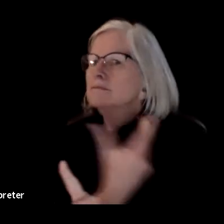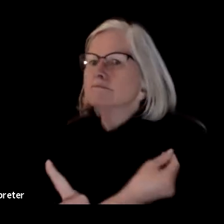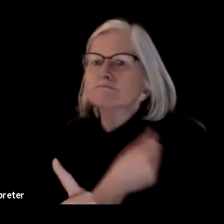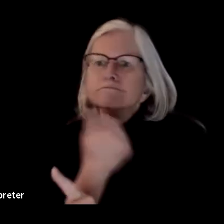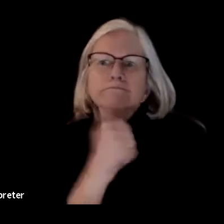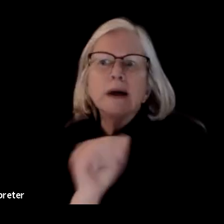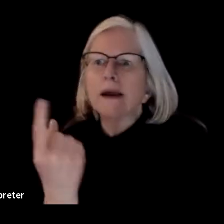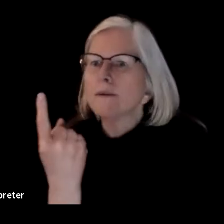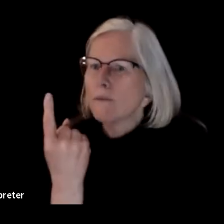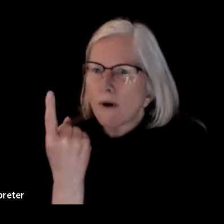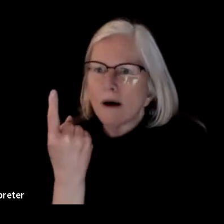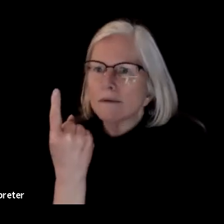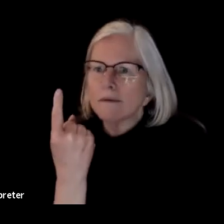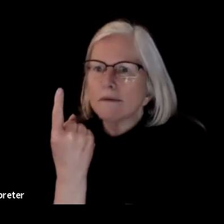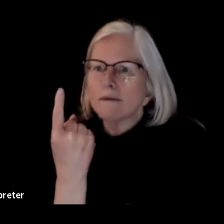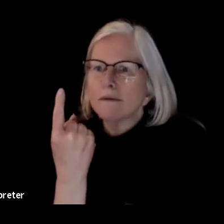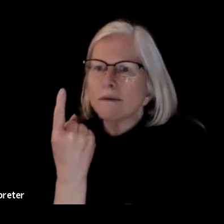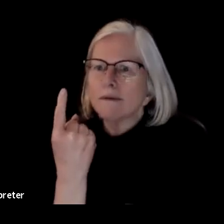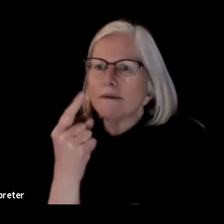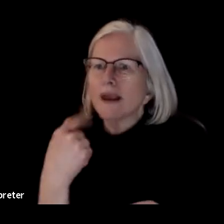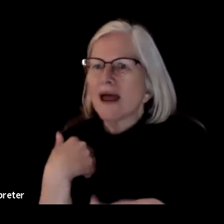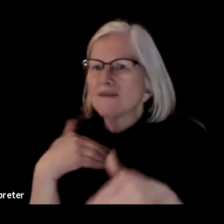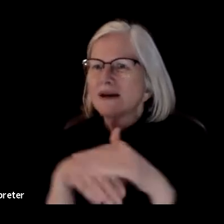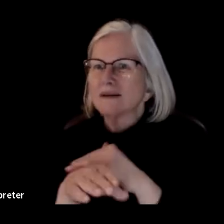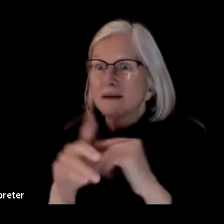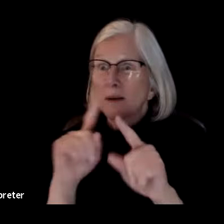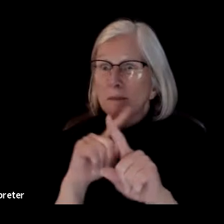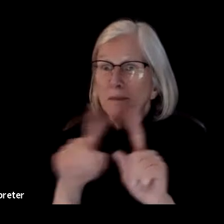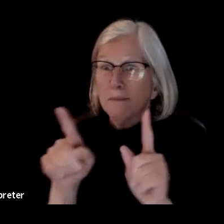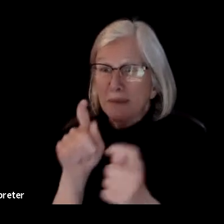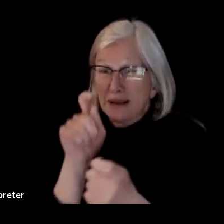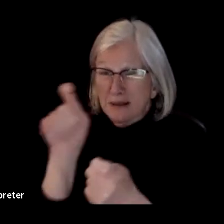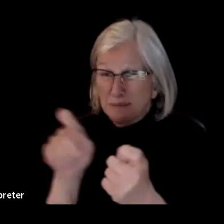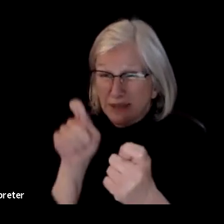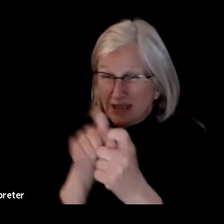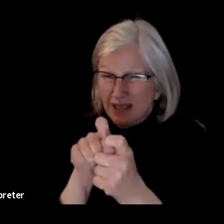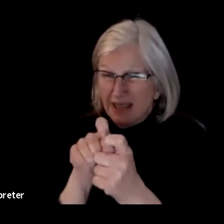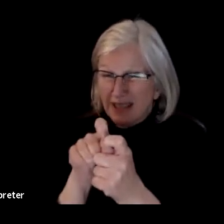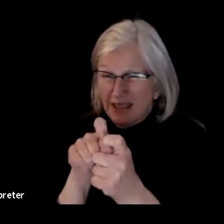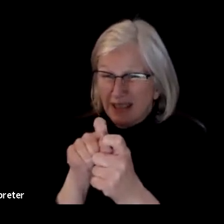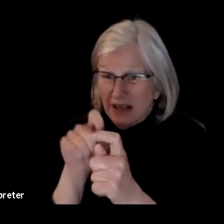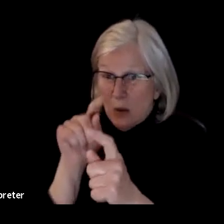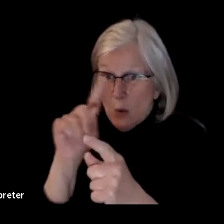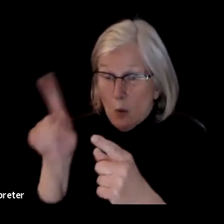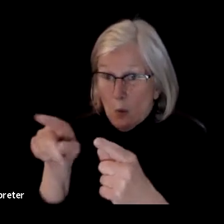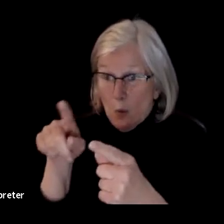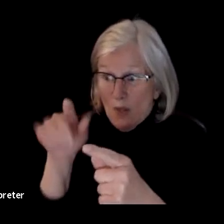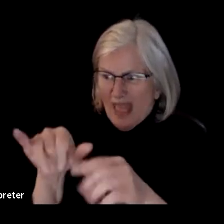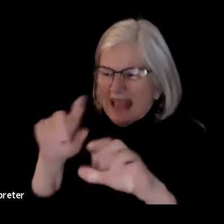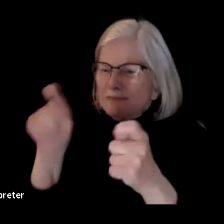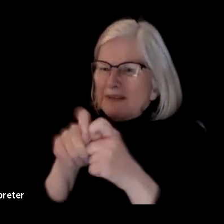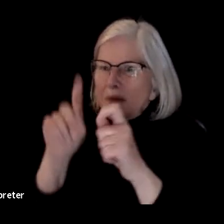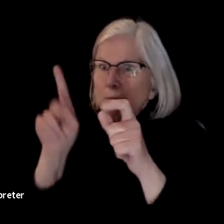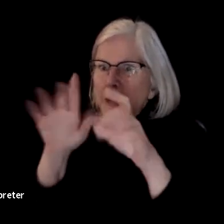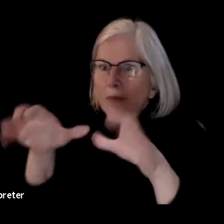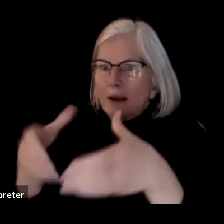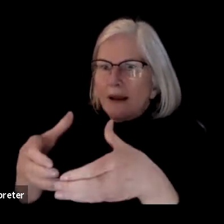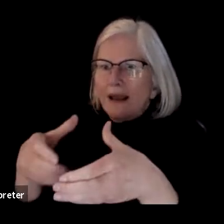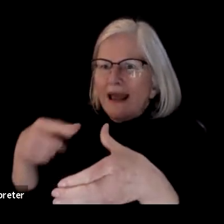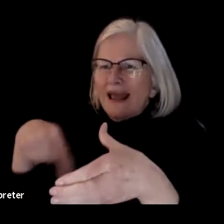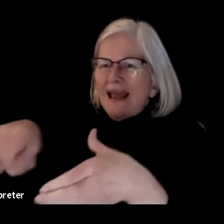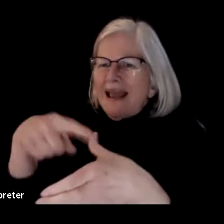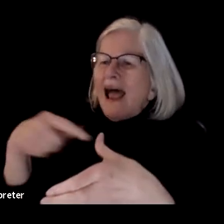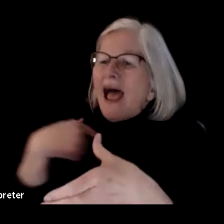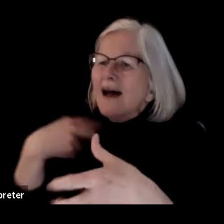those situations in which we know that certain populations will have greater difficulty in returning for a second dose, this would be the perfect